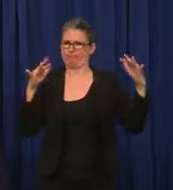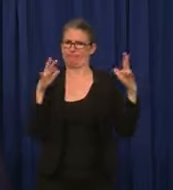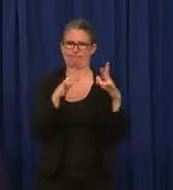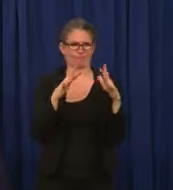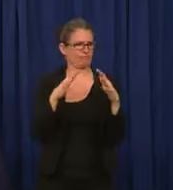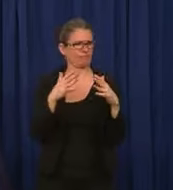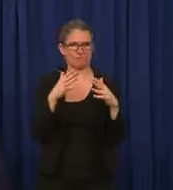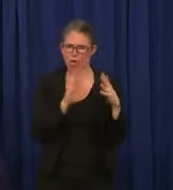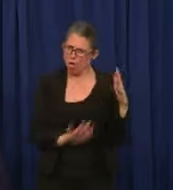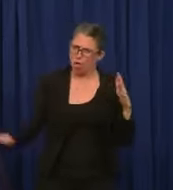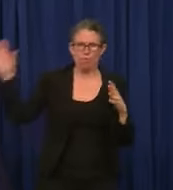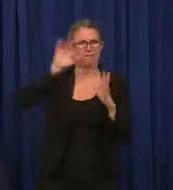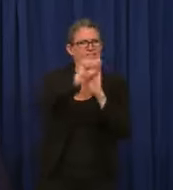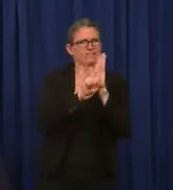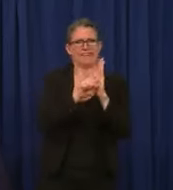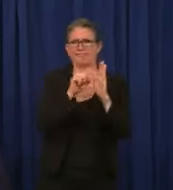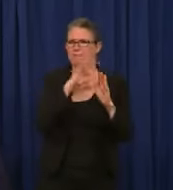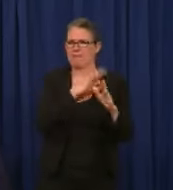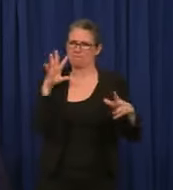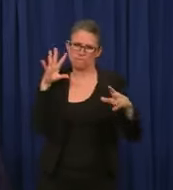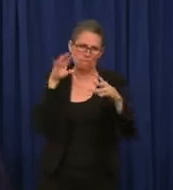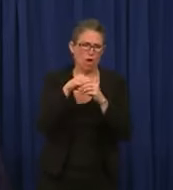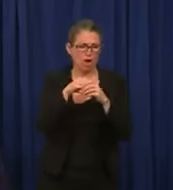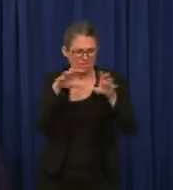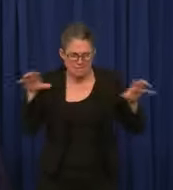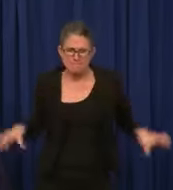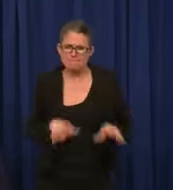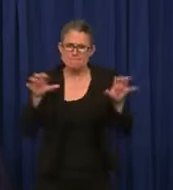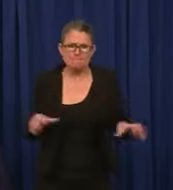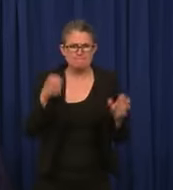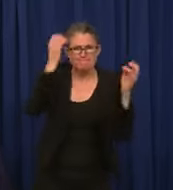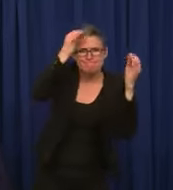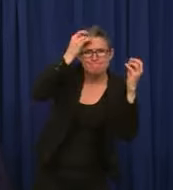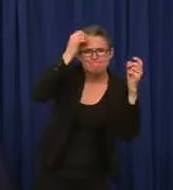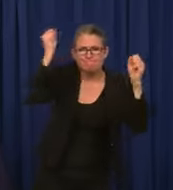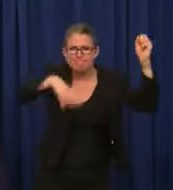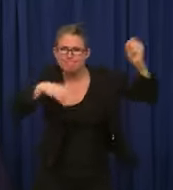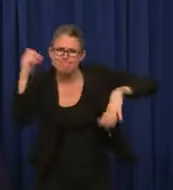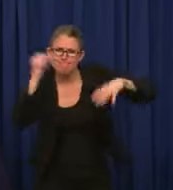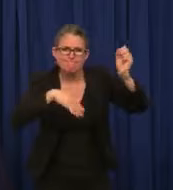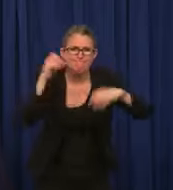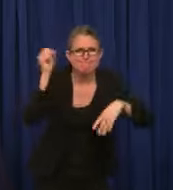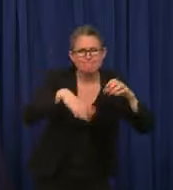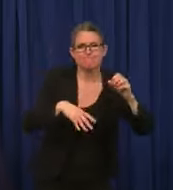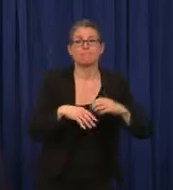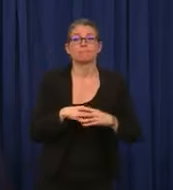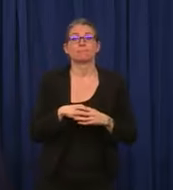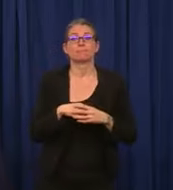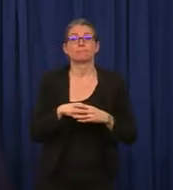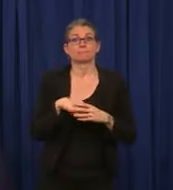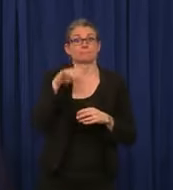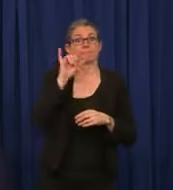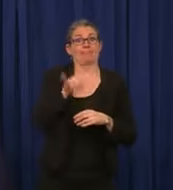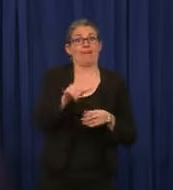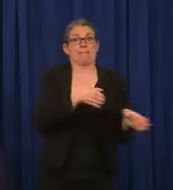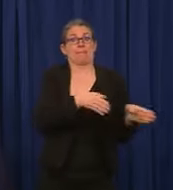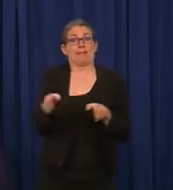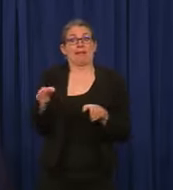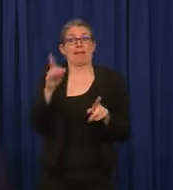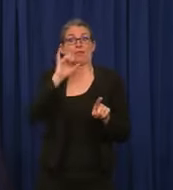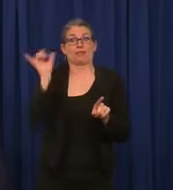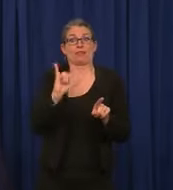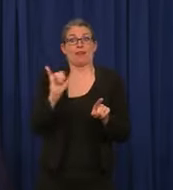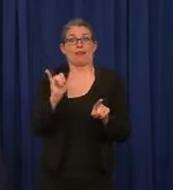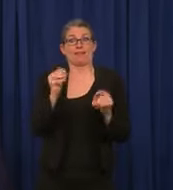service agencies within the city. So the plan, and so it's been developed in concert with all of those actors to make sure